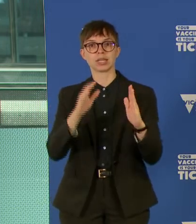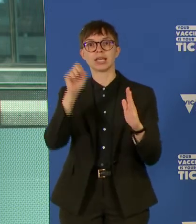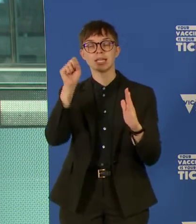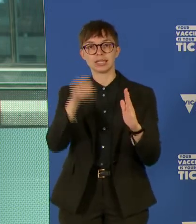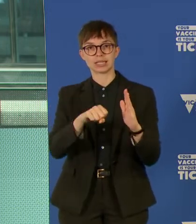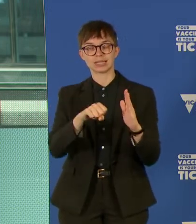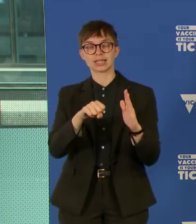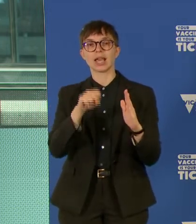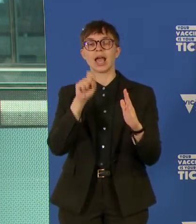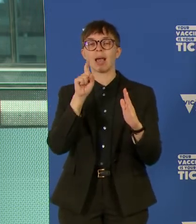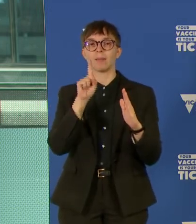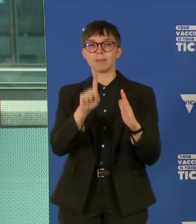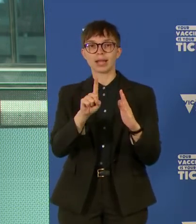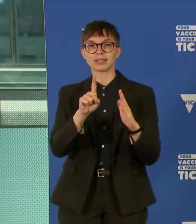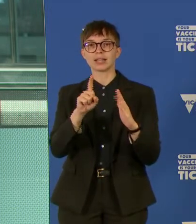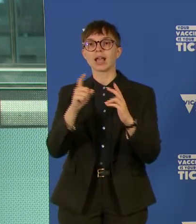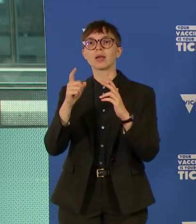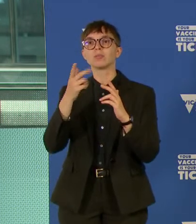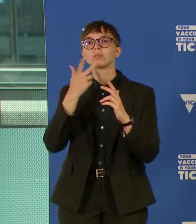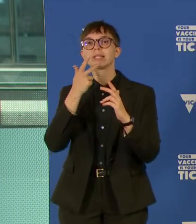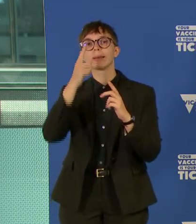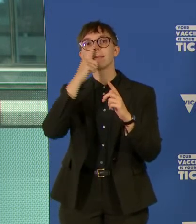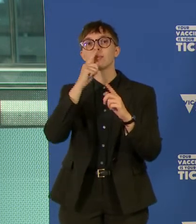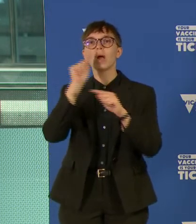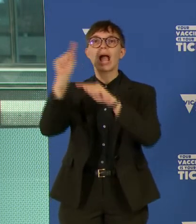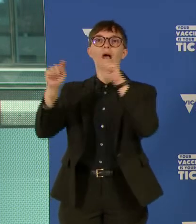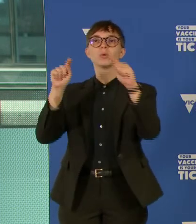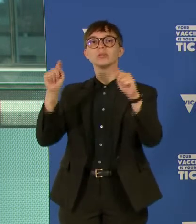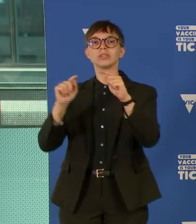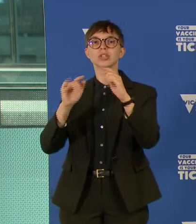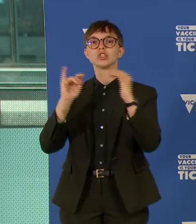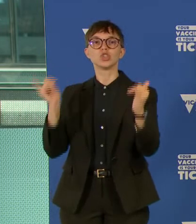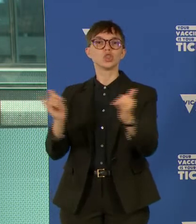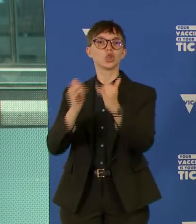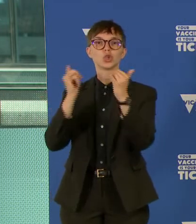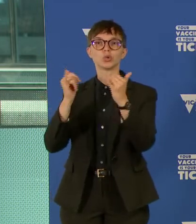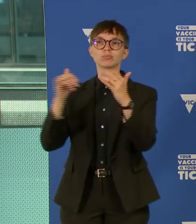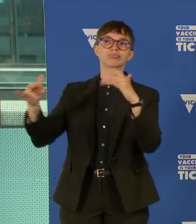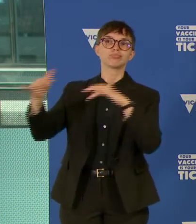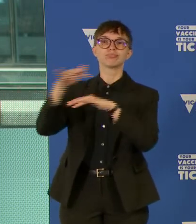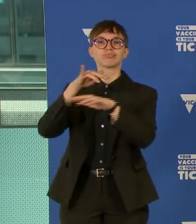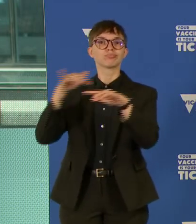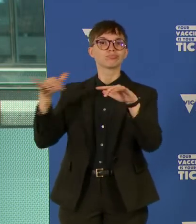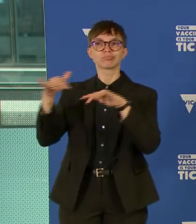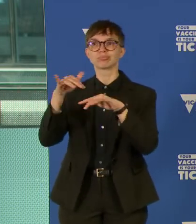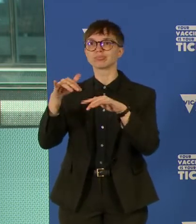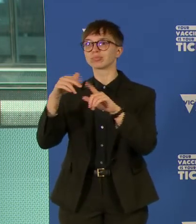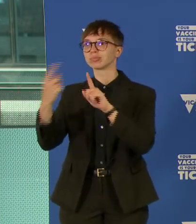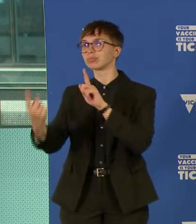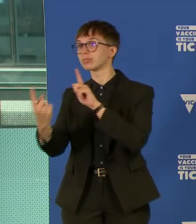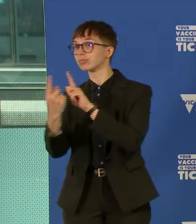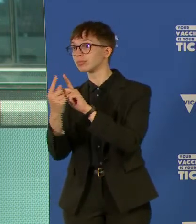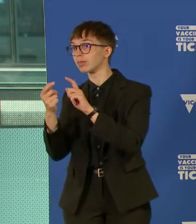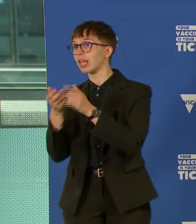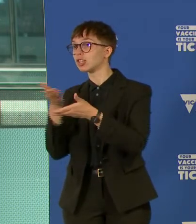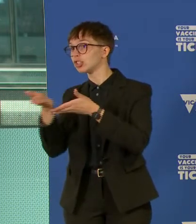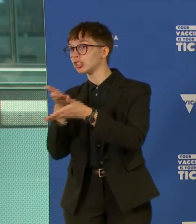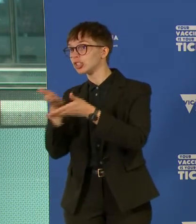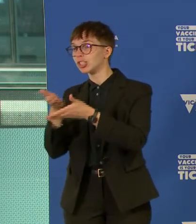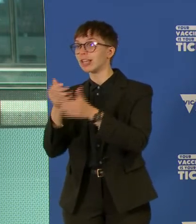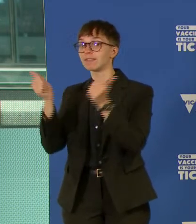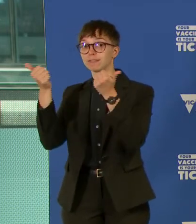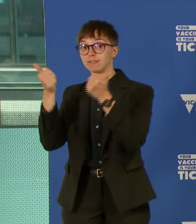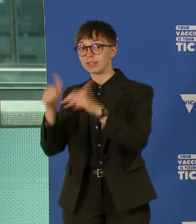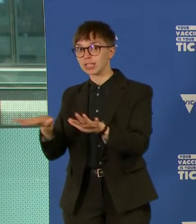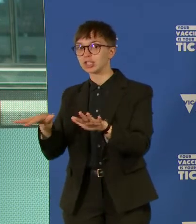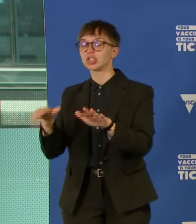close contact management, because it is. These individuals are still required to wear a mask. They're still required to work from home if they can.